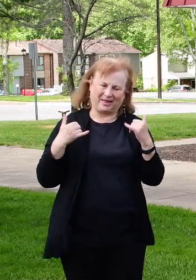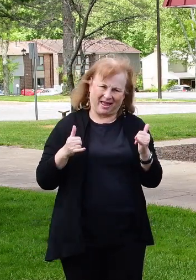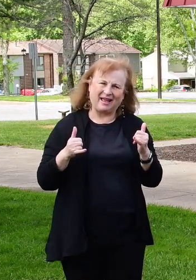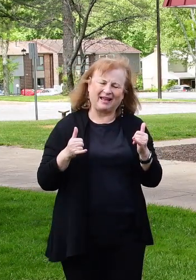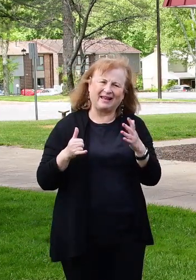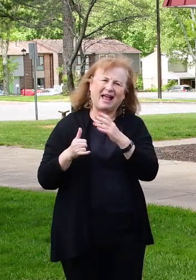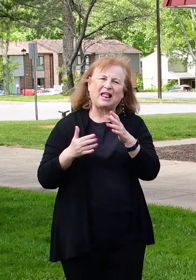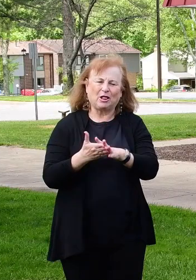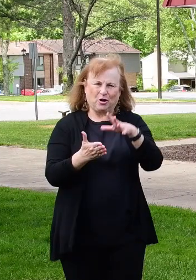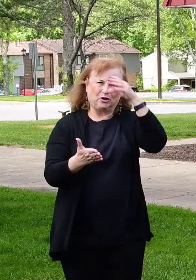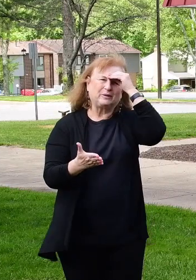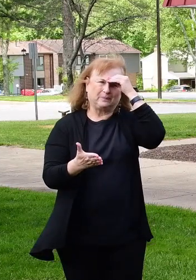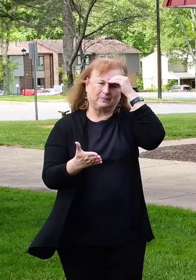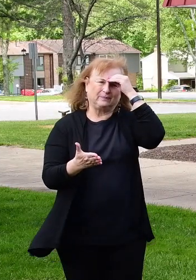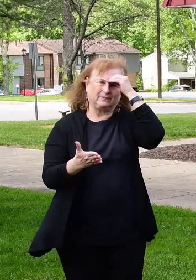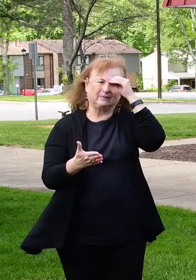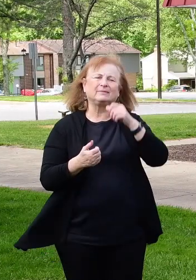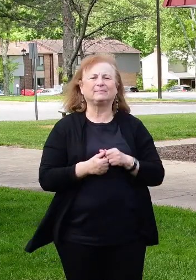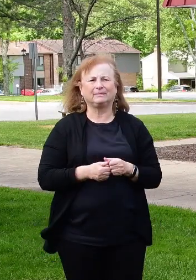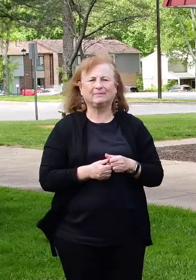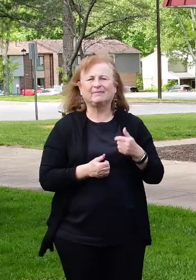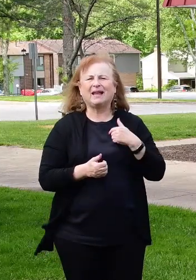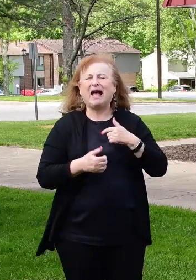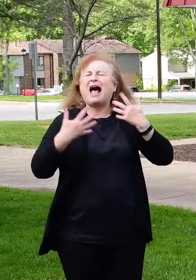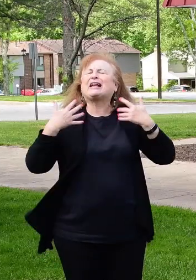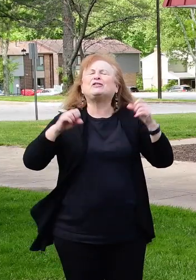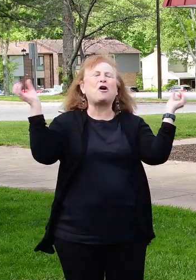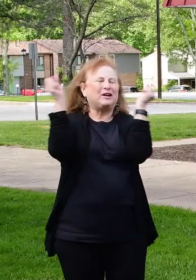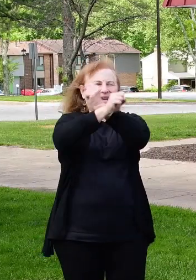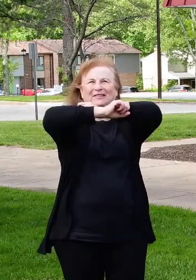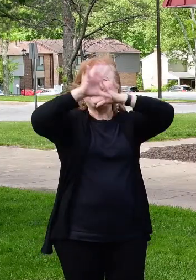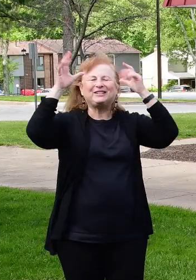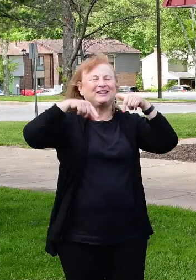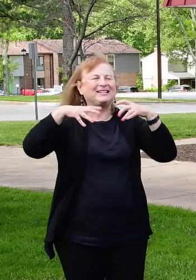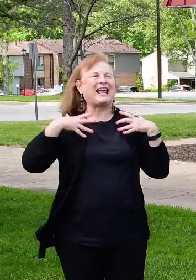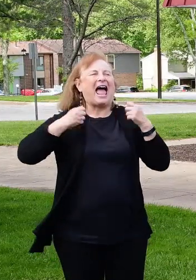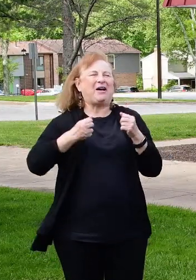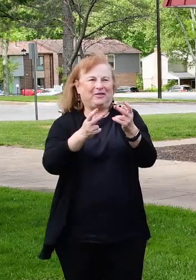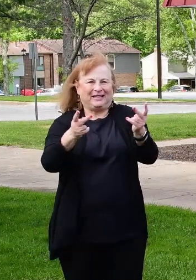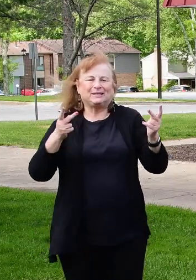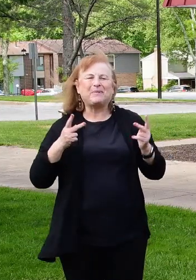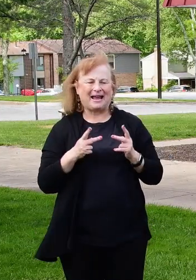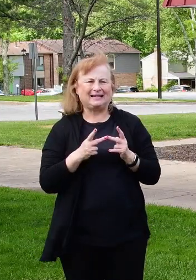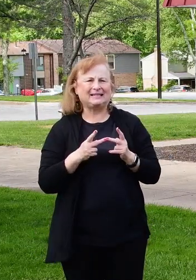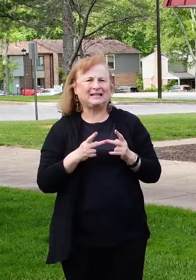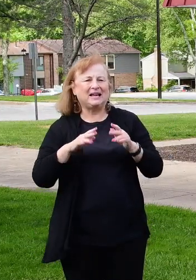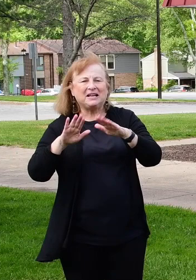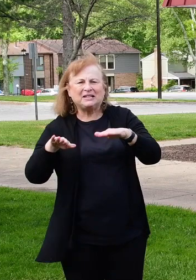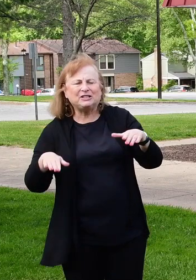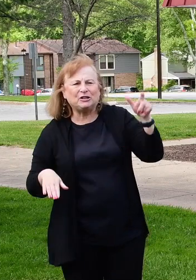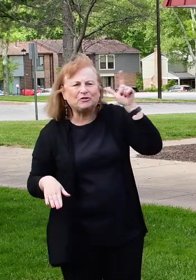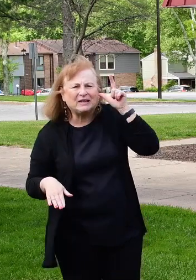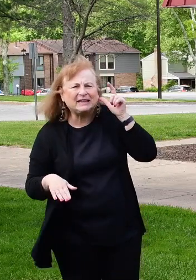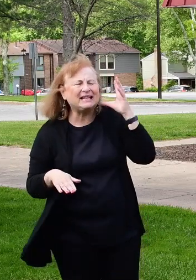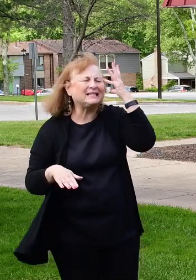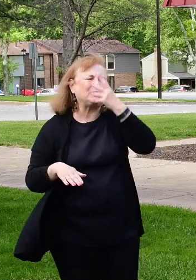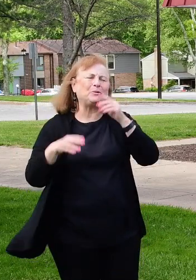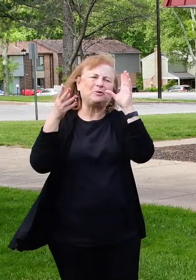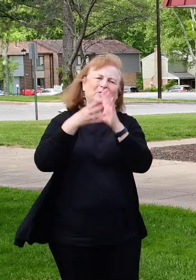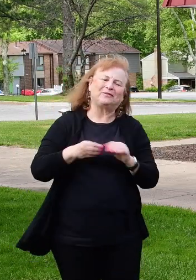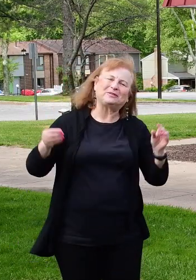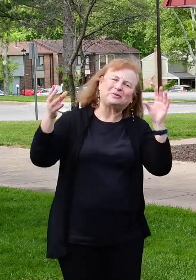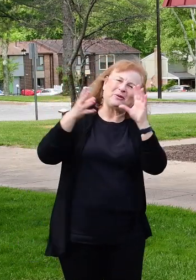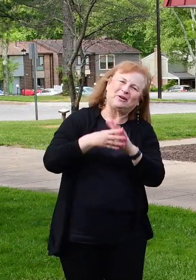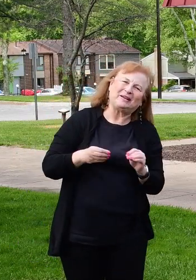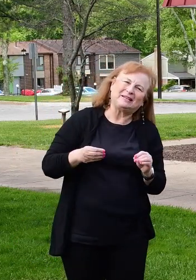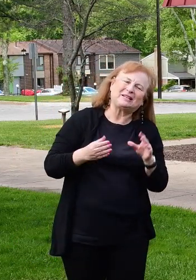play and learn. I can already envision this as a healthy space where children listen to beautiful